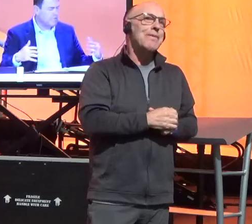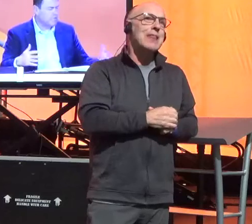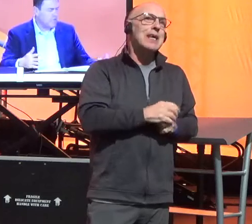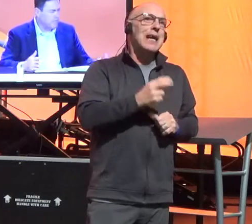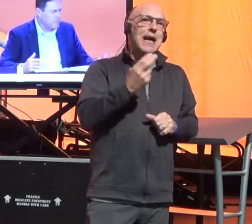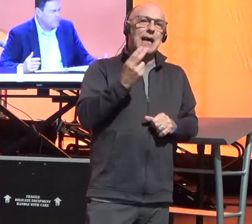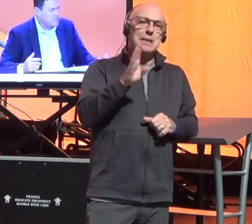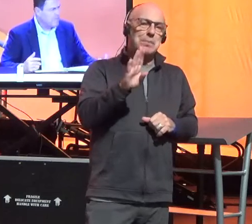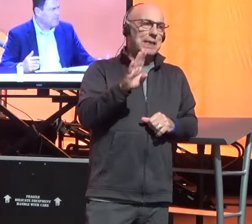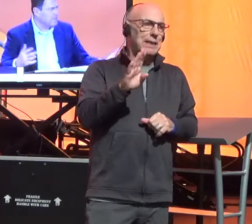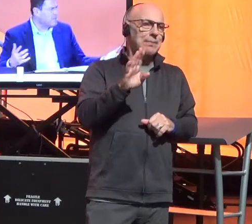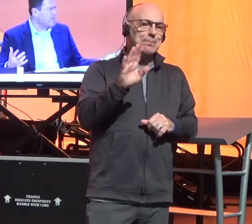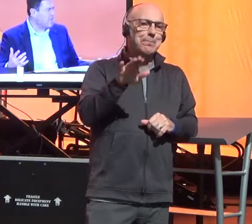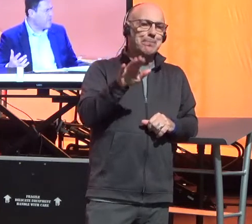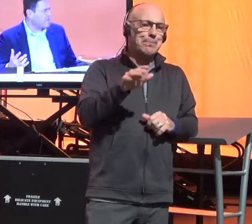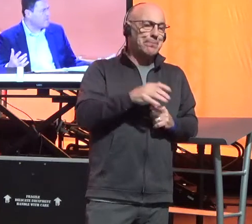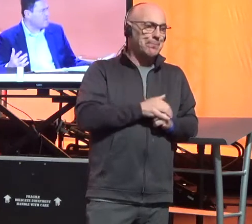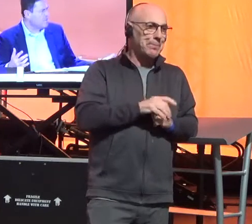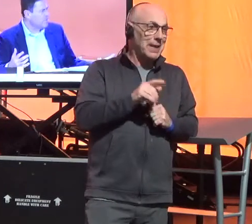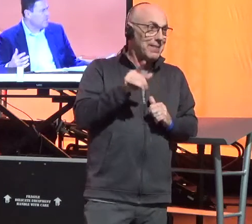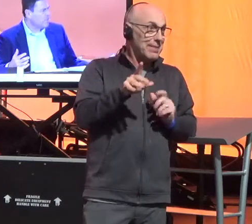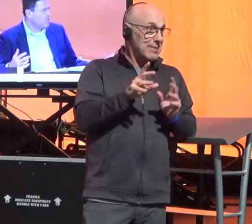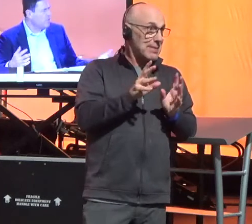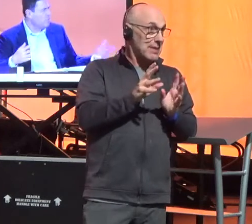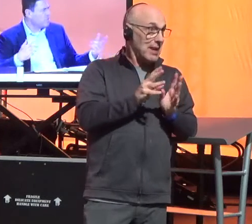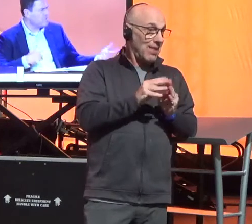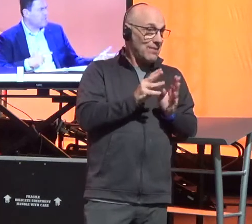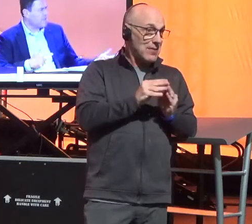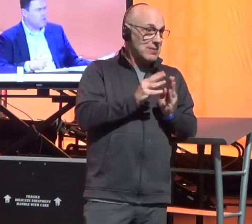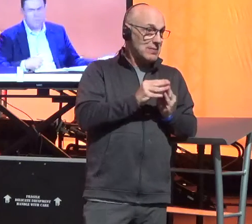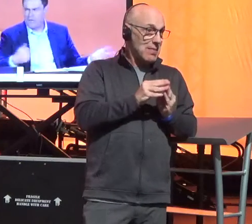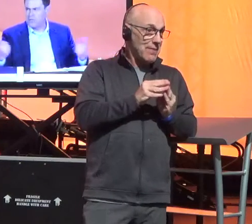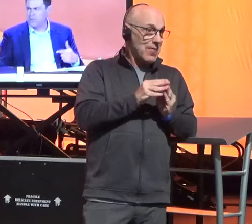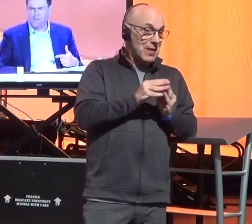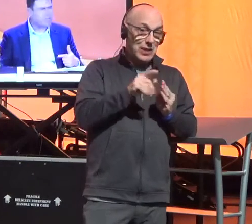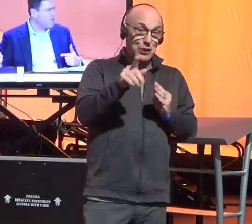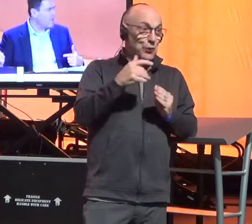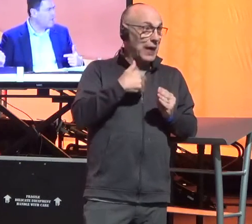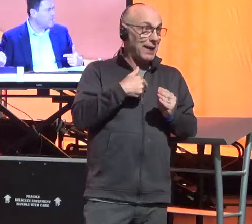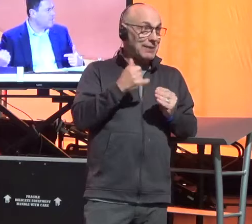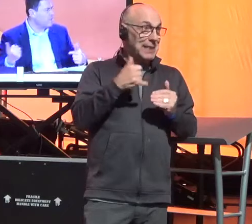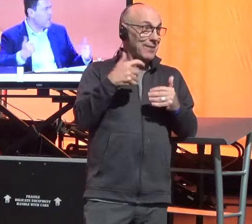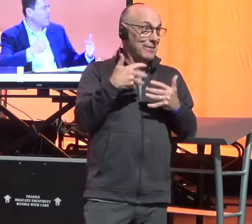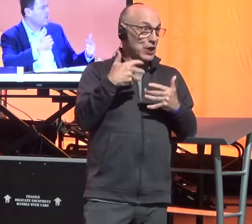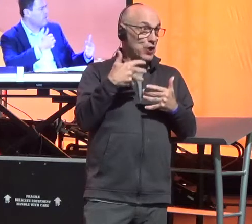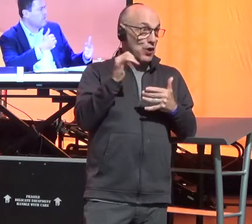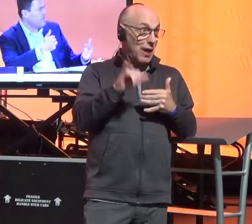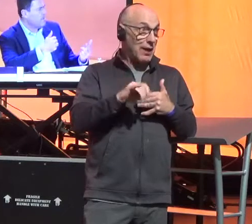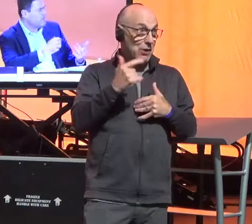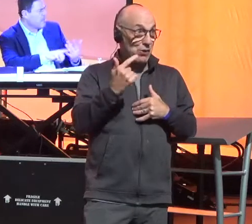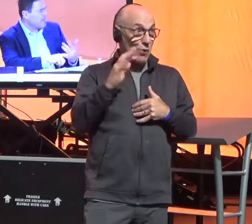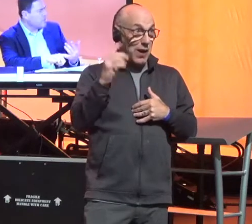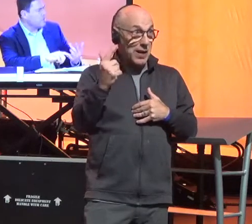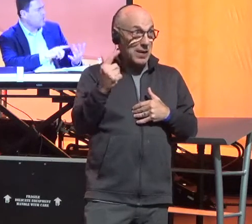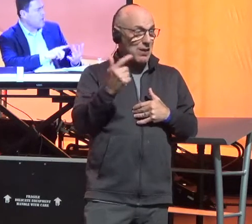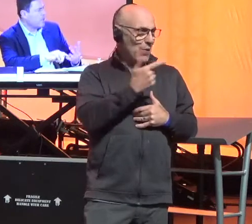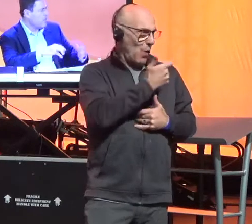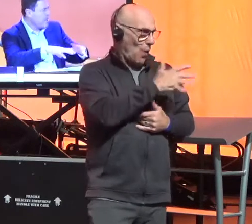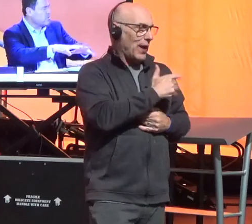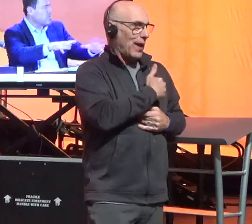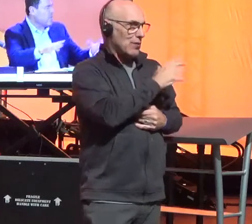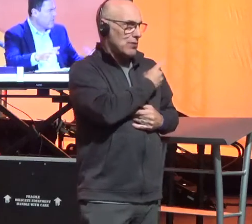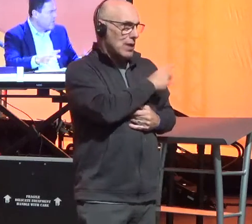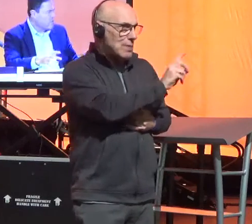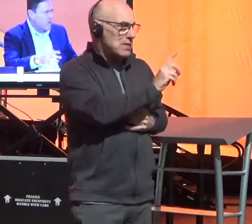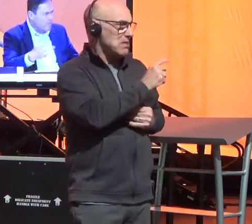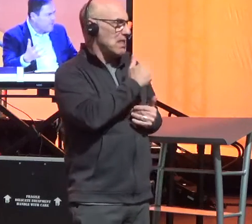ending of this conference, this doesn't affect you with the same kind of trepidation it does Greg? I mean, you've got your denomination, you've got your pastors